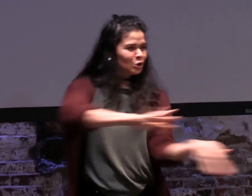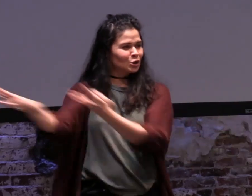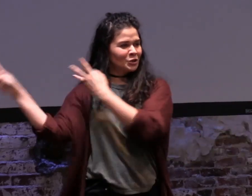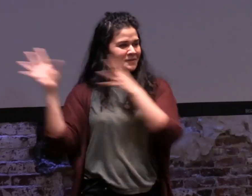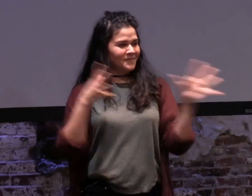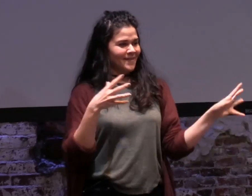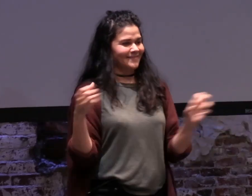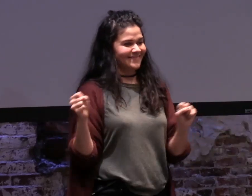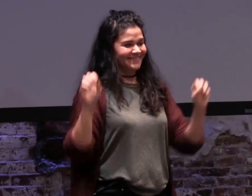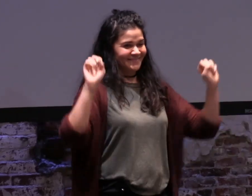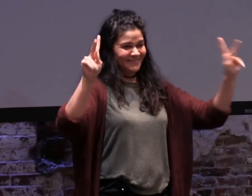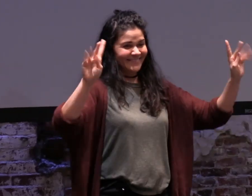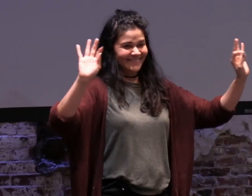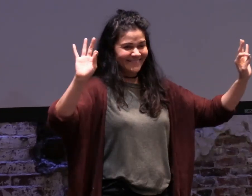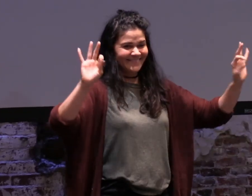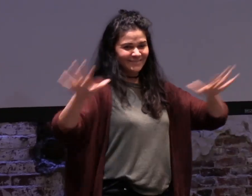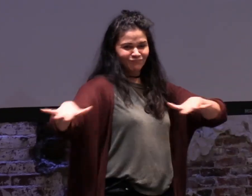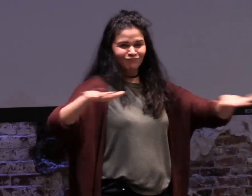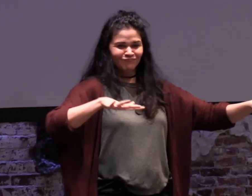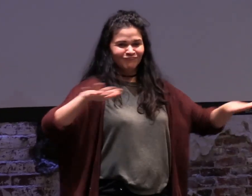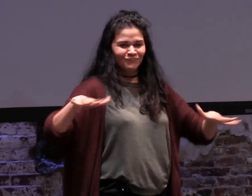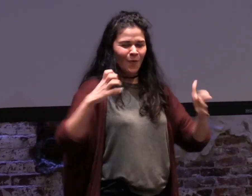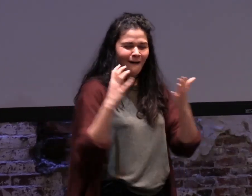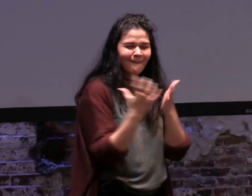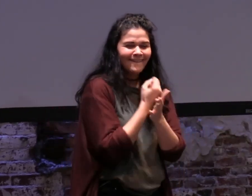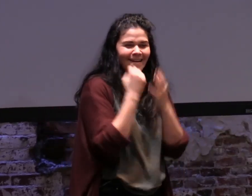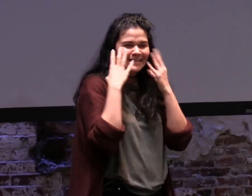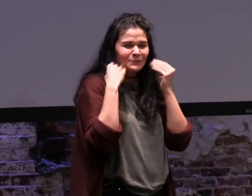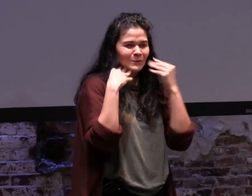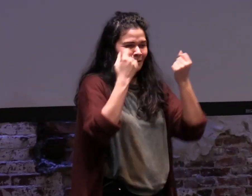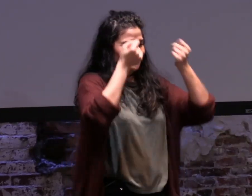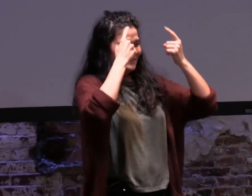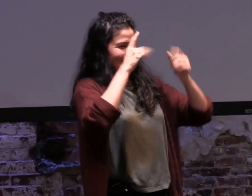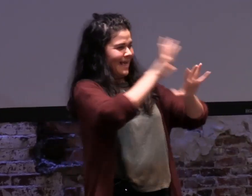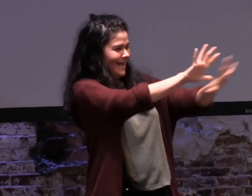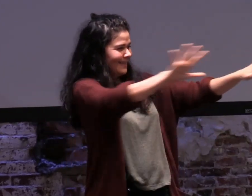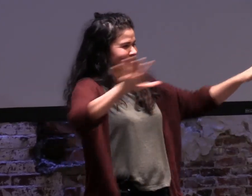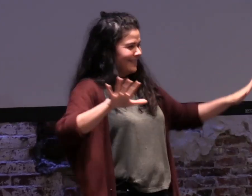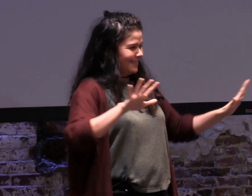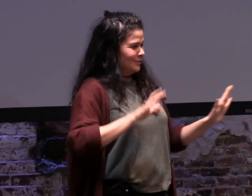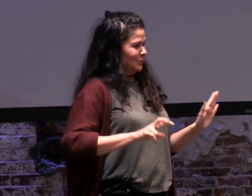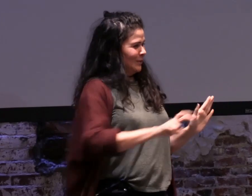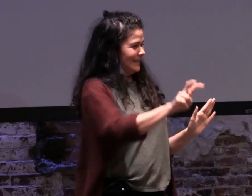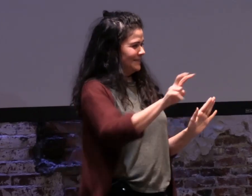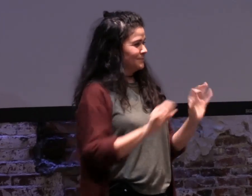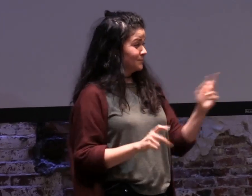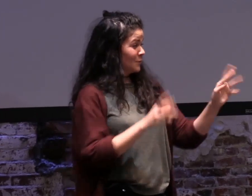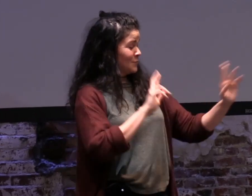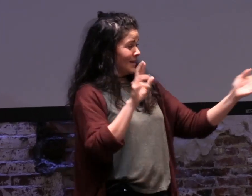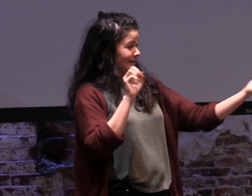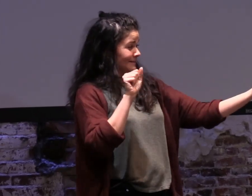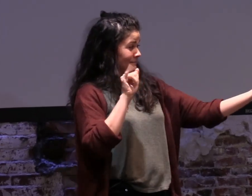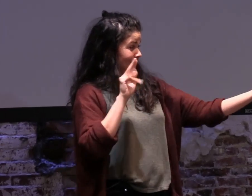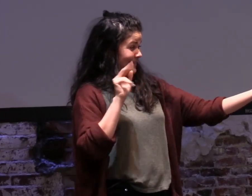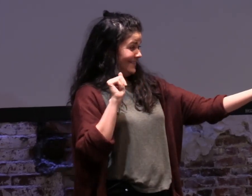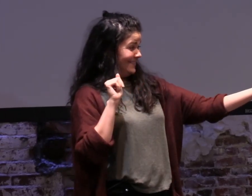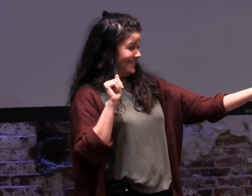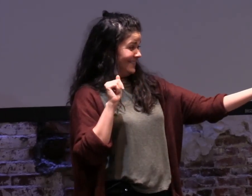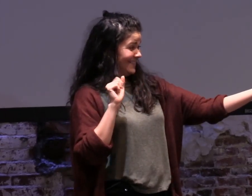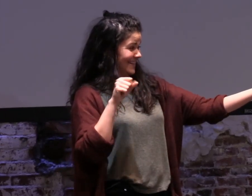We want to make sure there's time for one person at a time and not everyone rushes up in a mass, okay? Are you